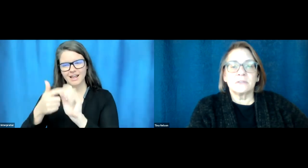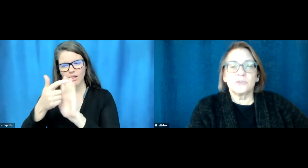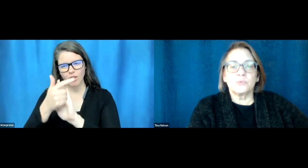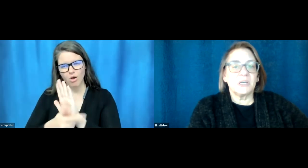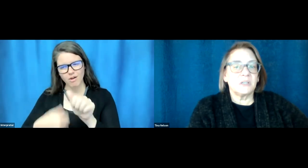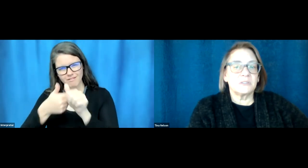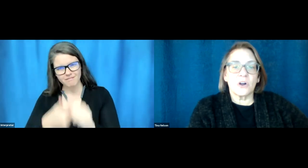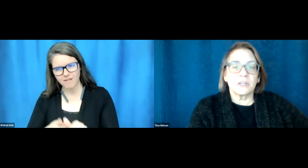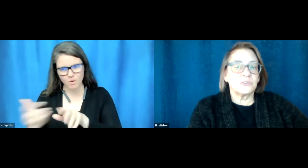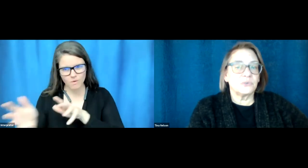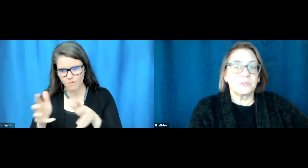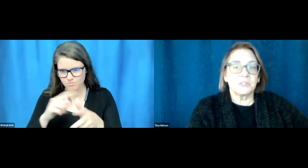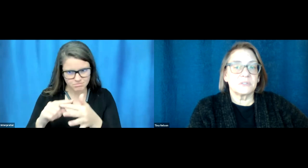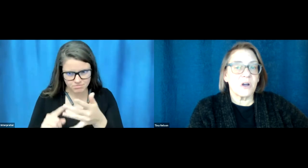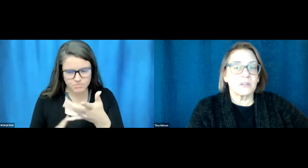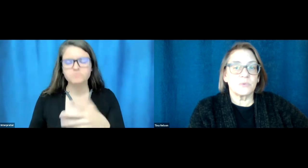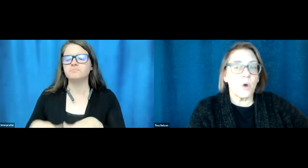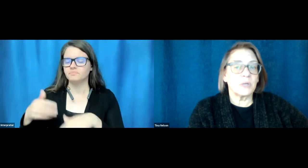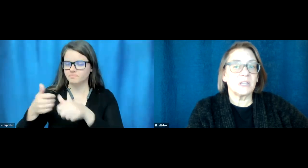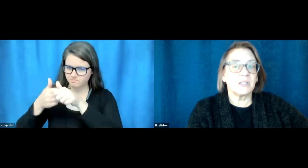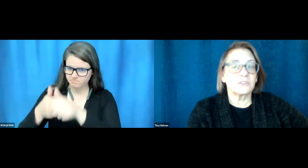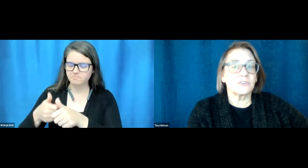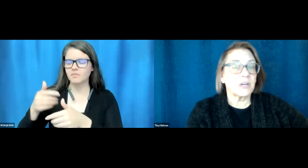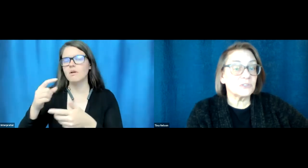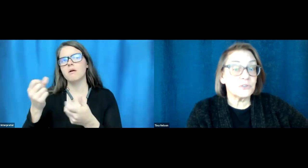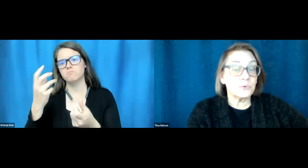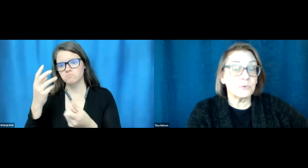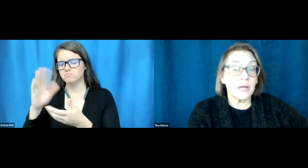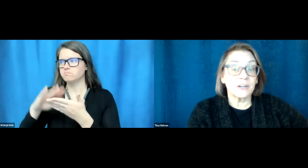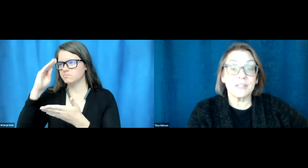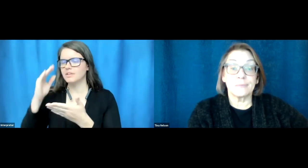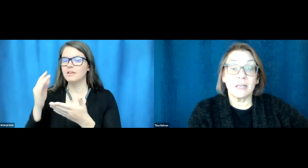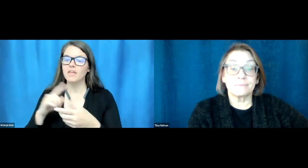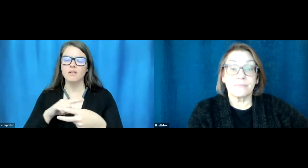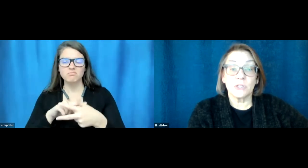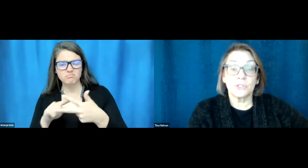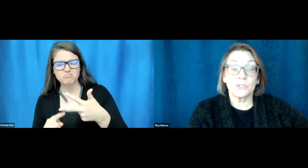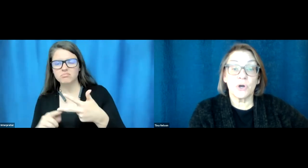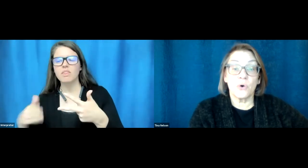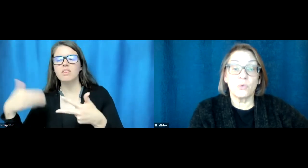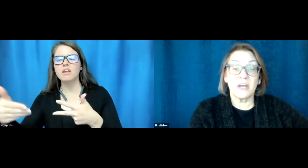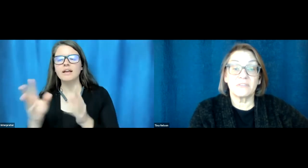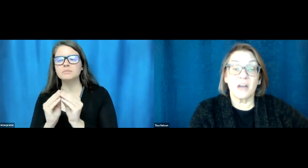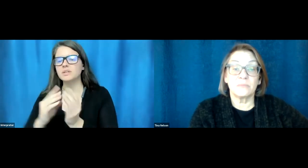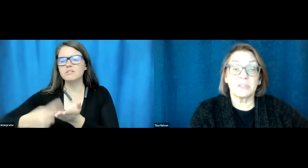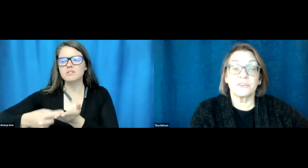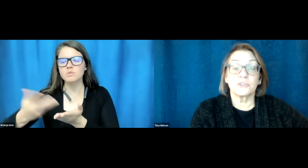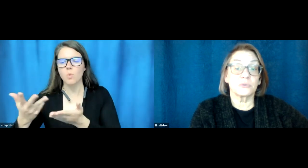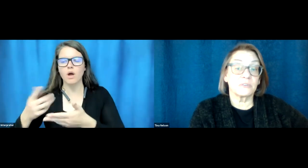And we started to discuss what we needed to look into in our second meeting. So we have gotten materials to